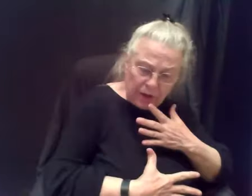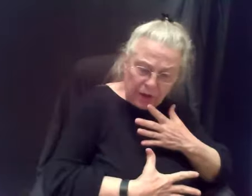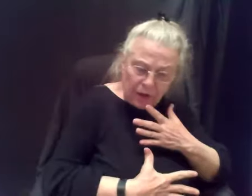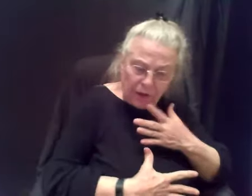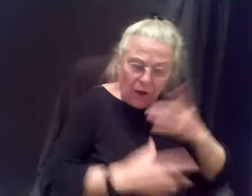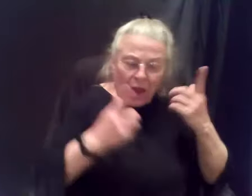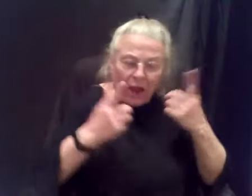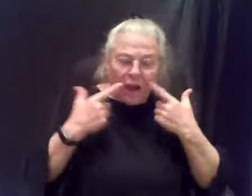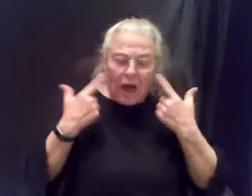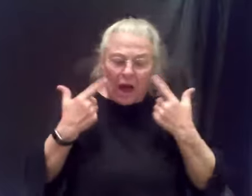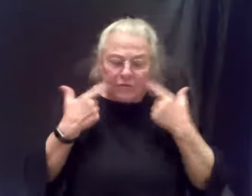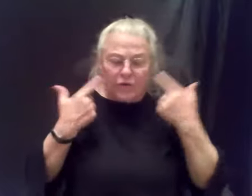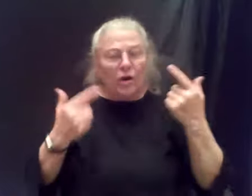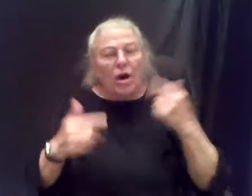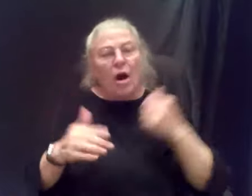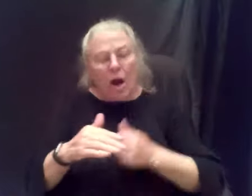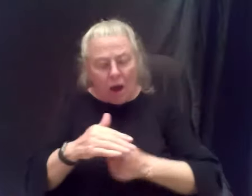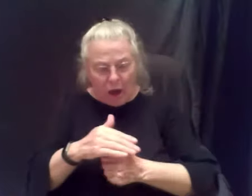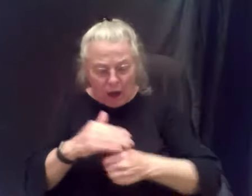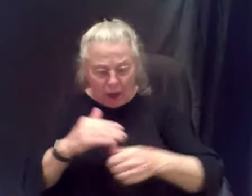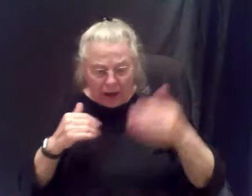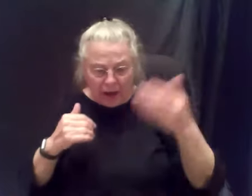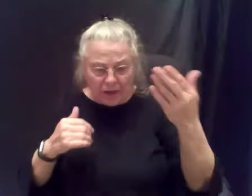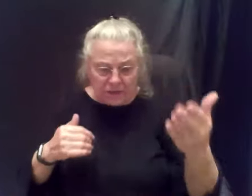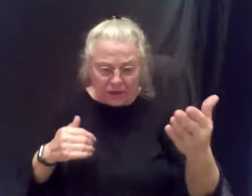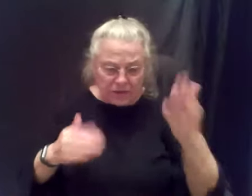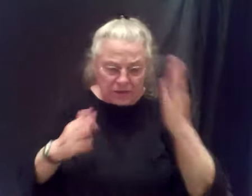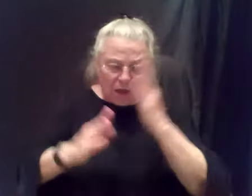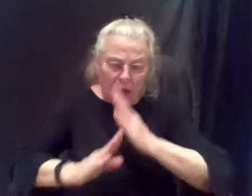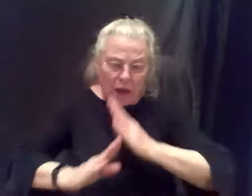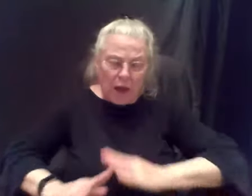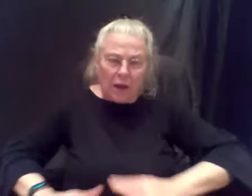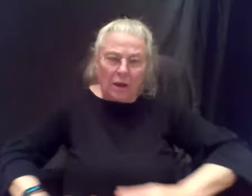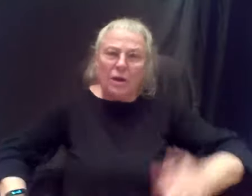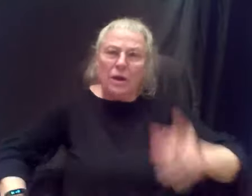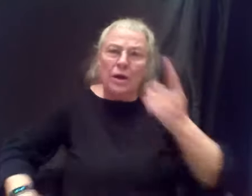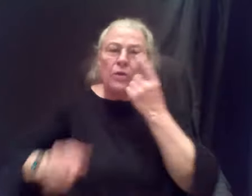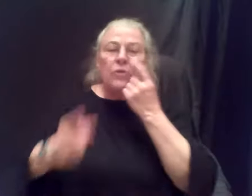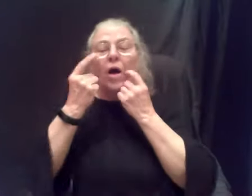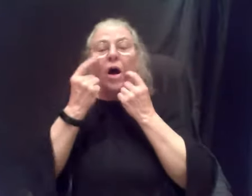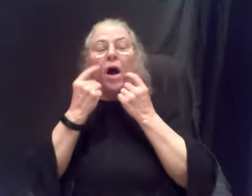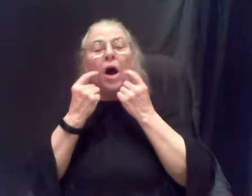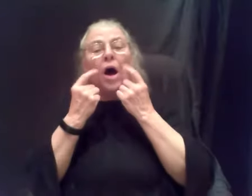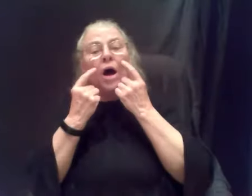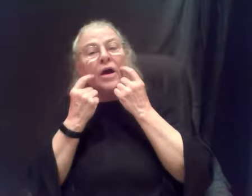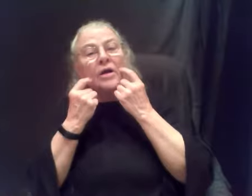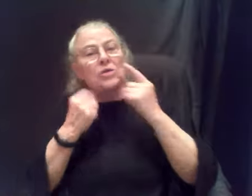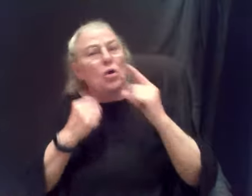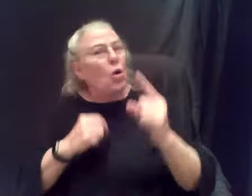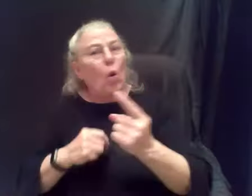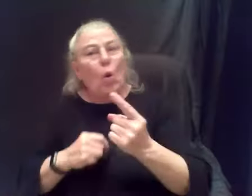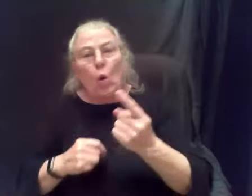fear. Laughter hides their silent cries.